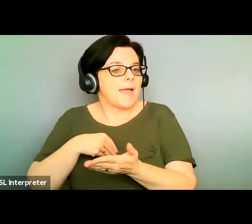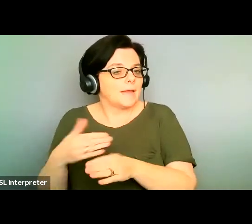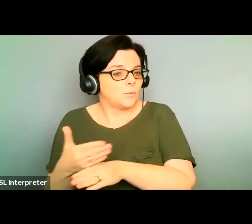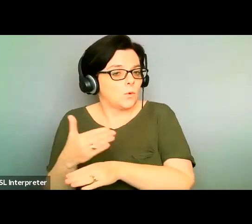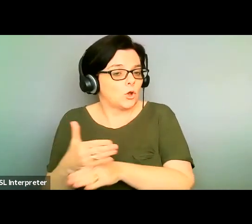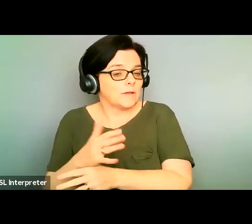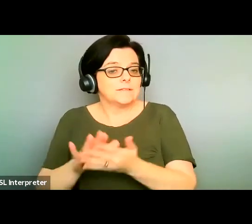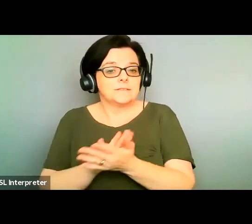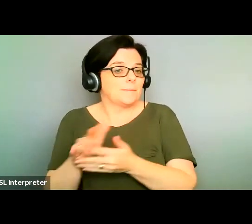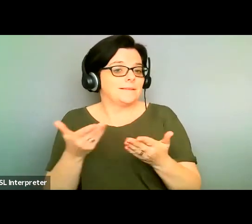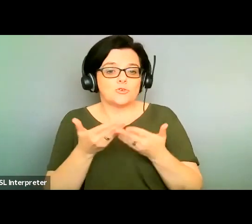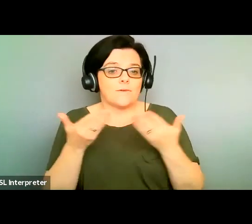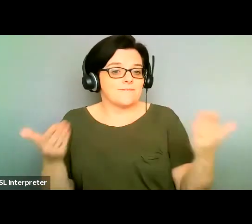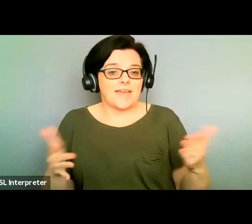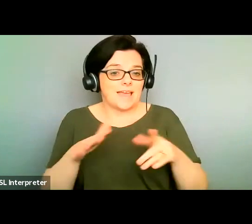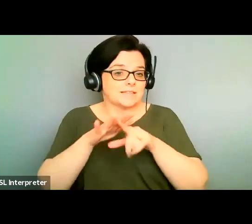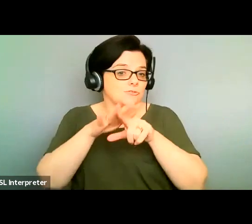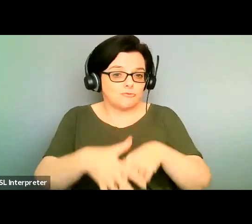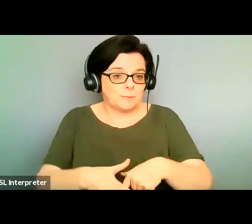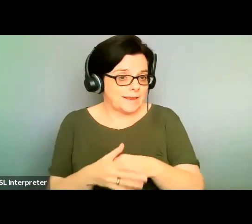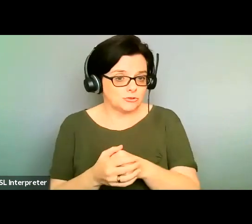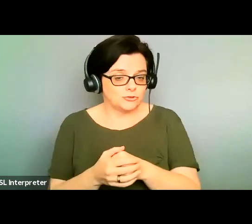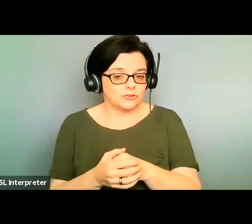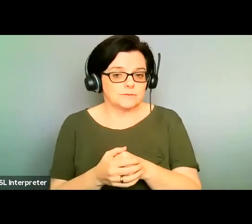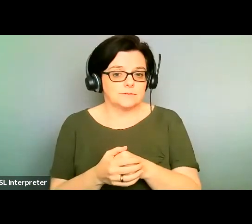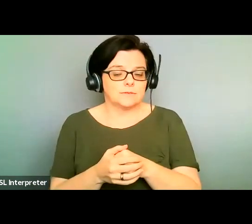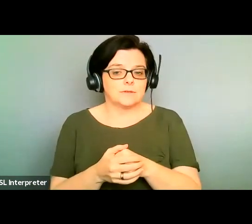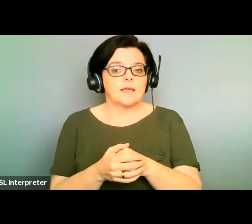there's not a chance for